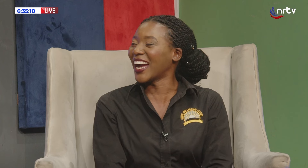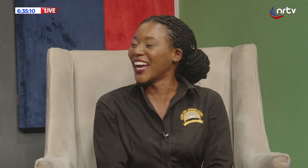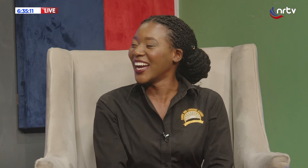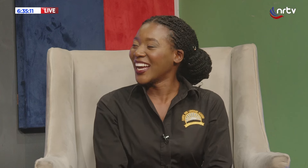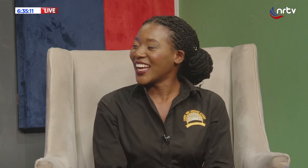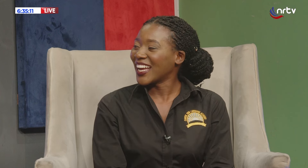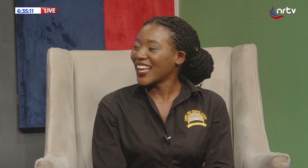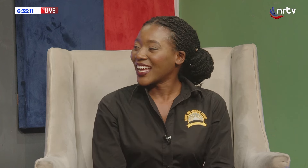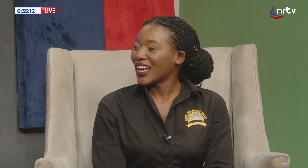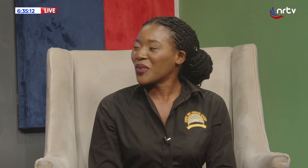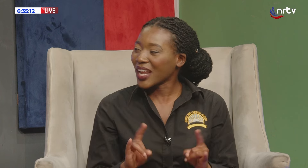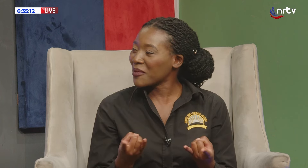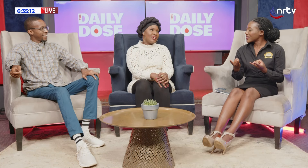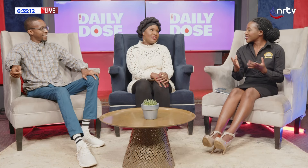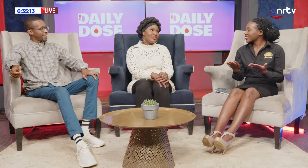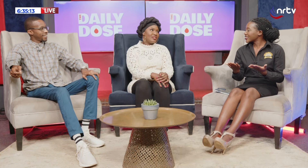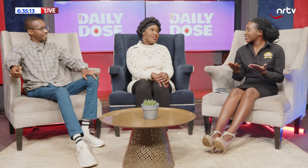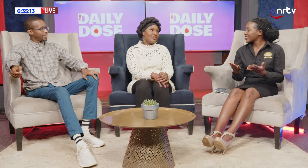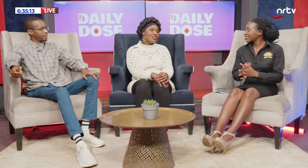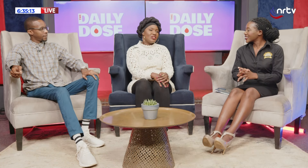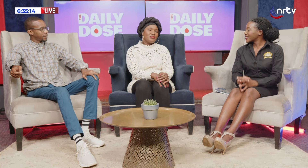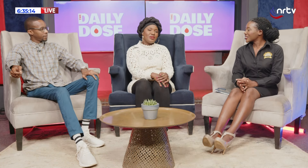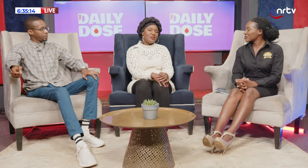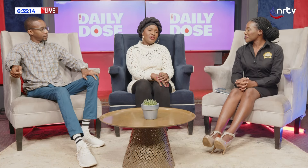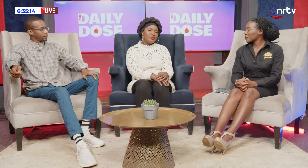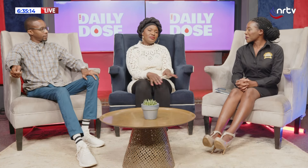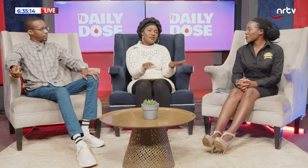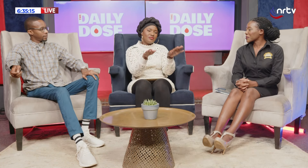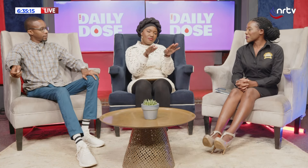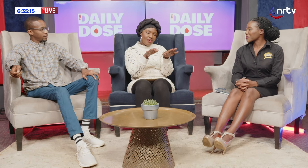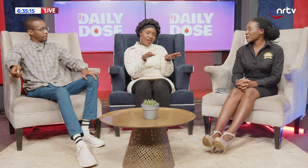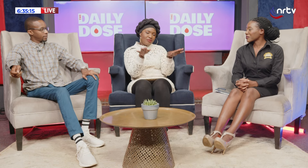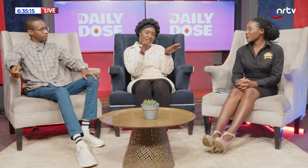my herbal tea that what I happened? Had. It's just making me bye.